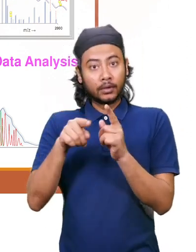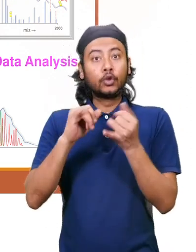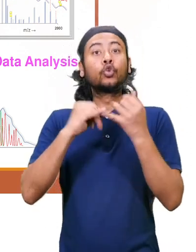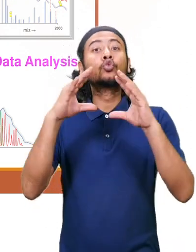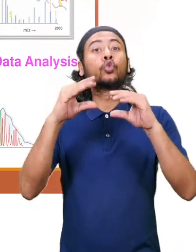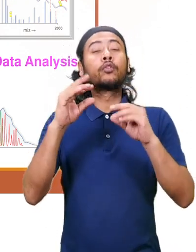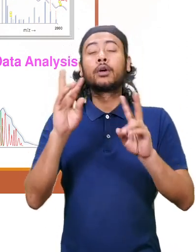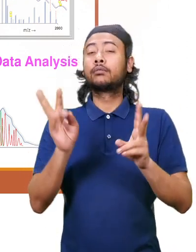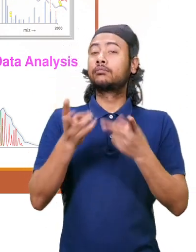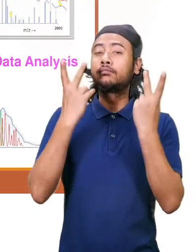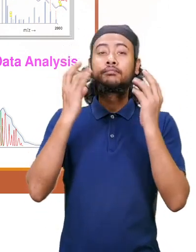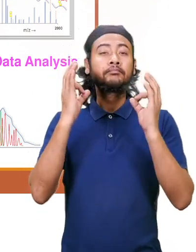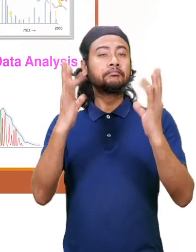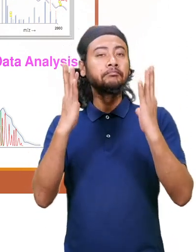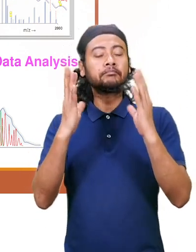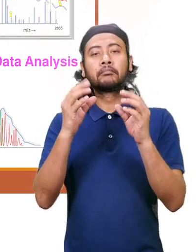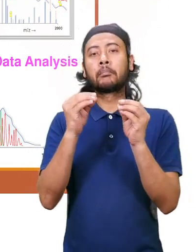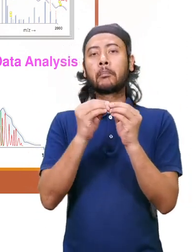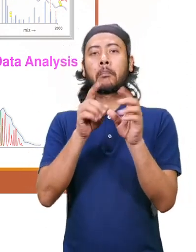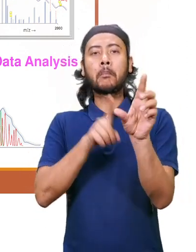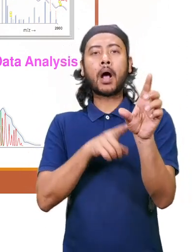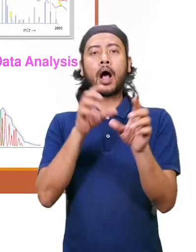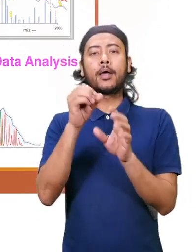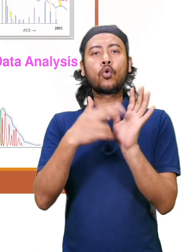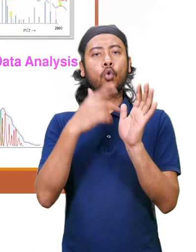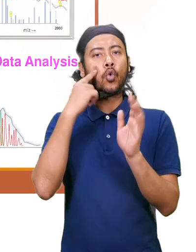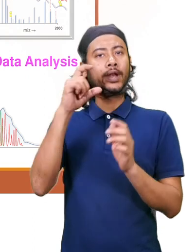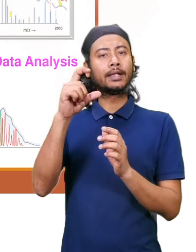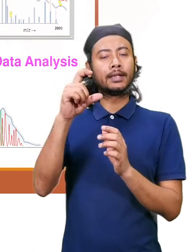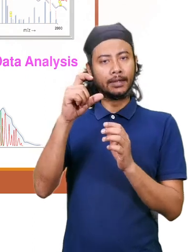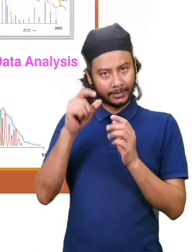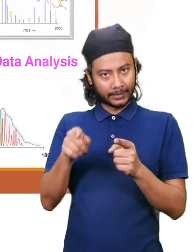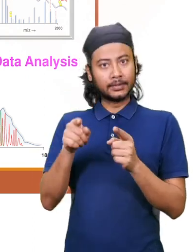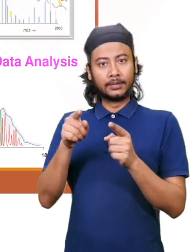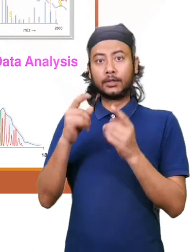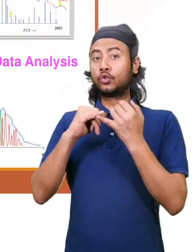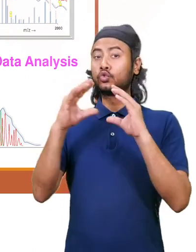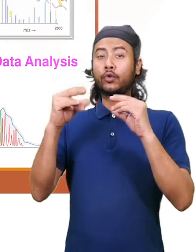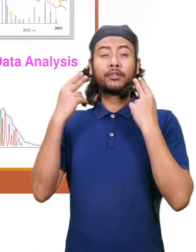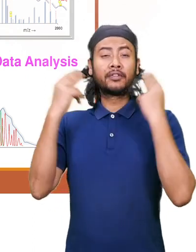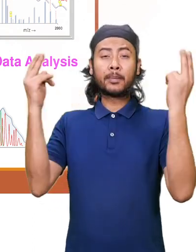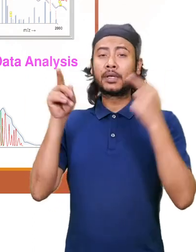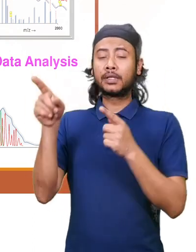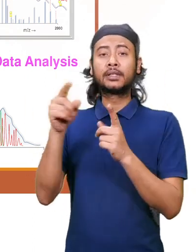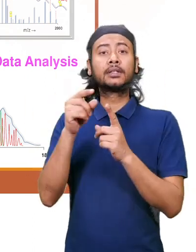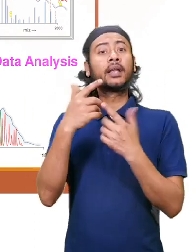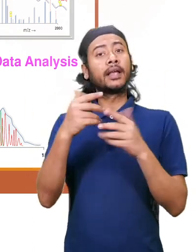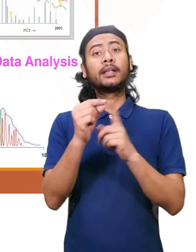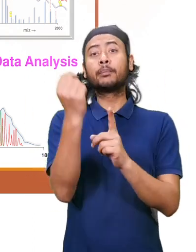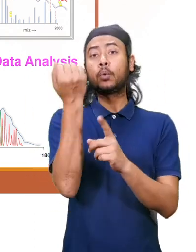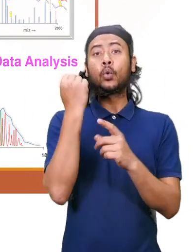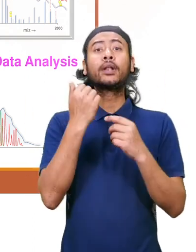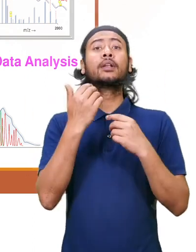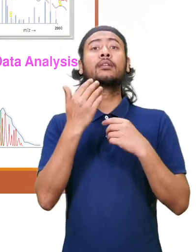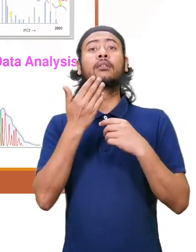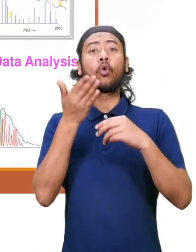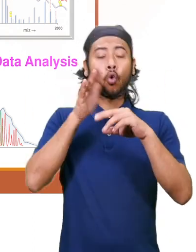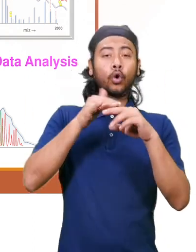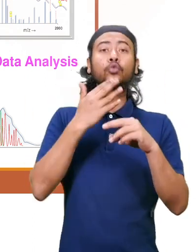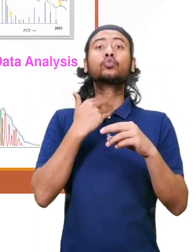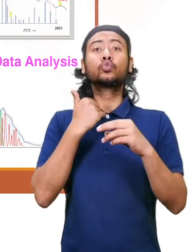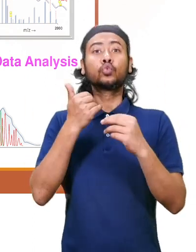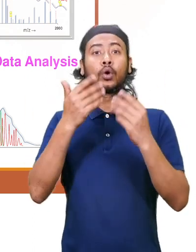glycans using specialized softwares such as Bionic, which is one of the leading software in glycoproteomics right